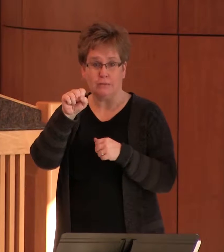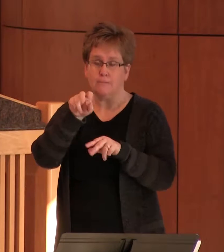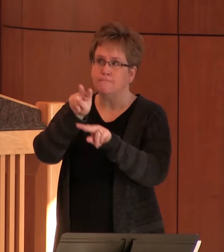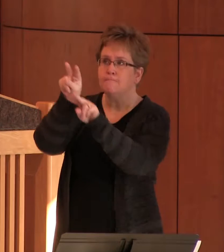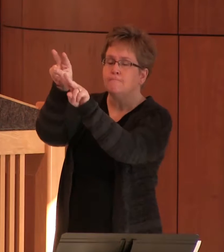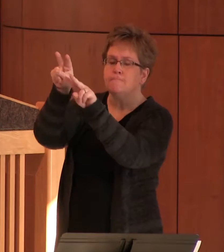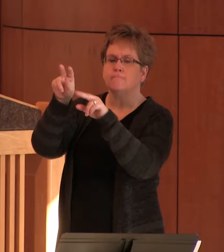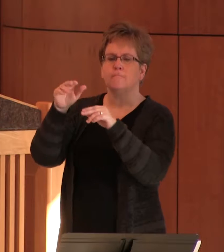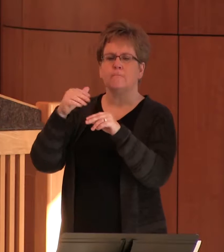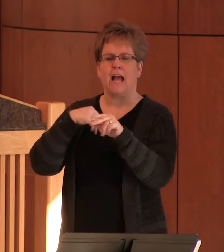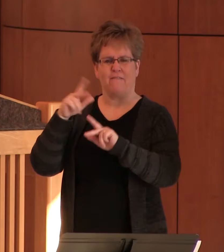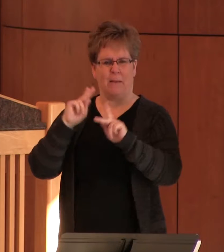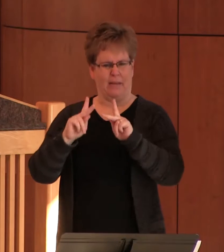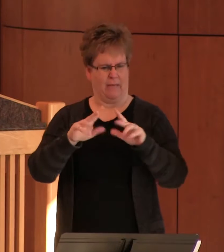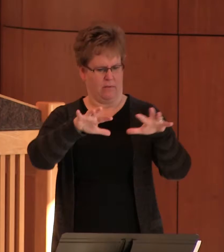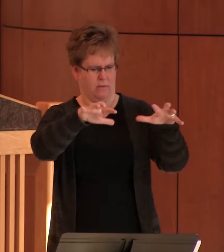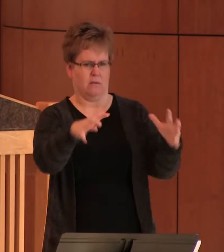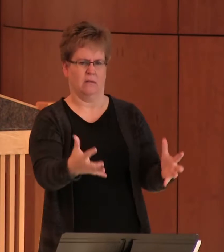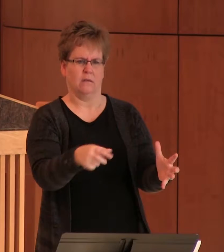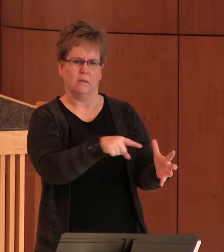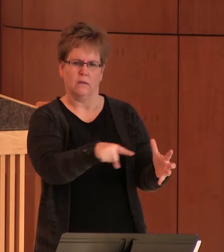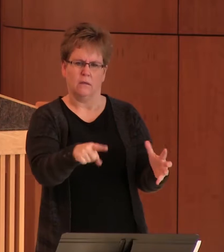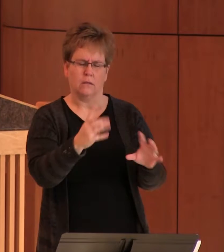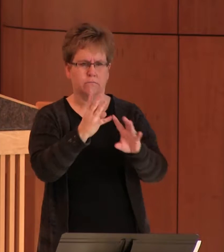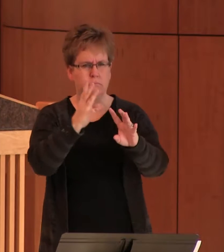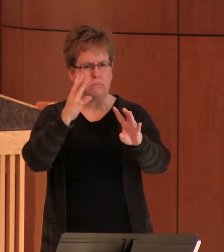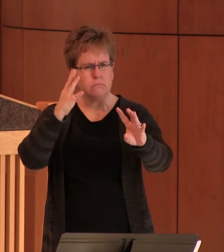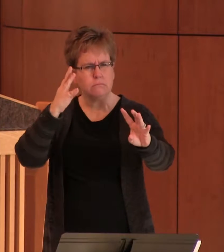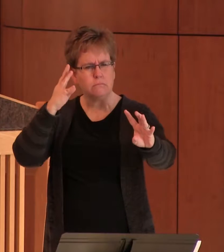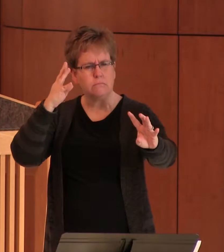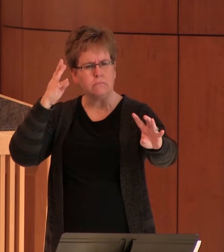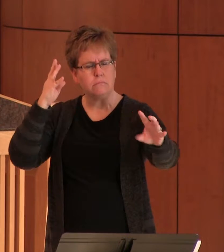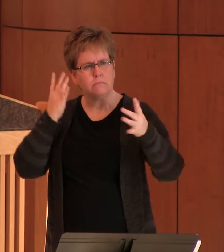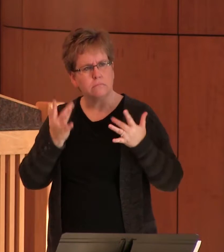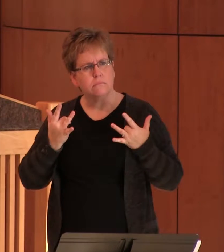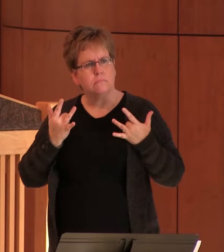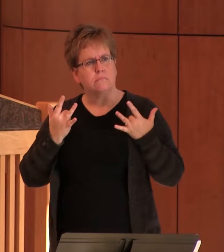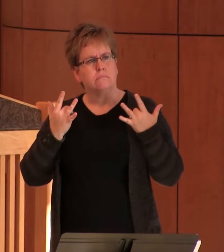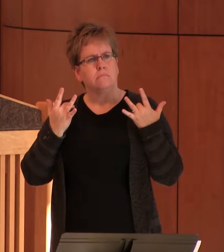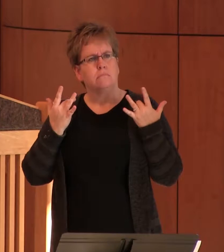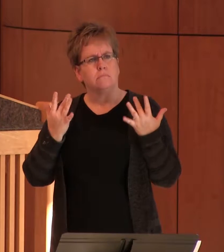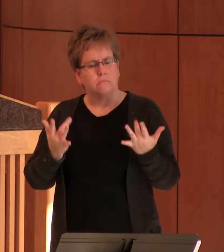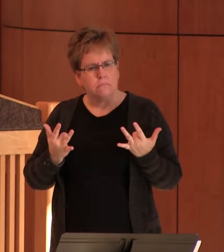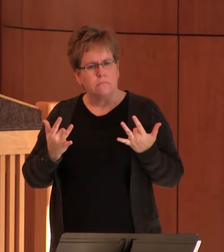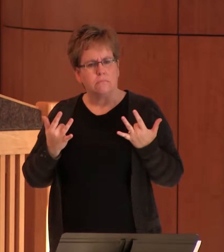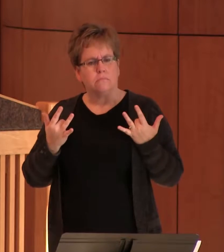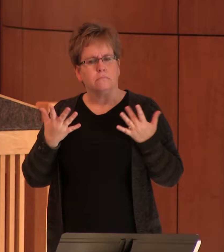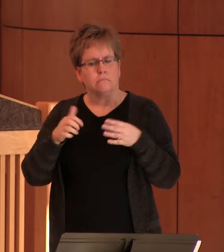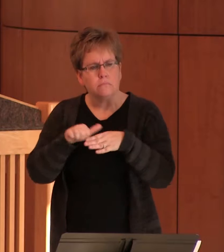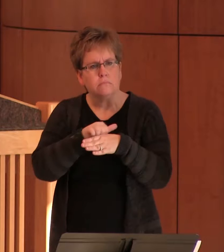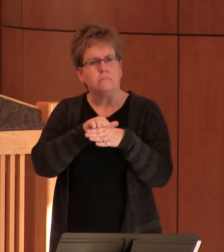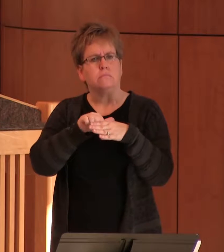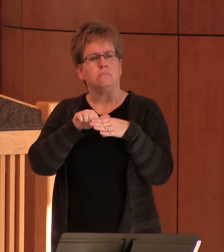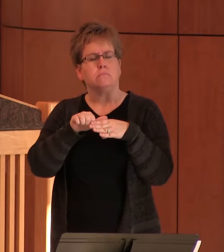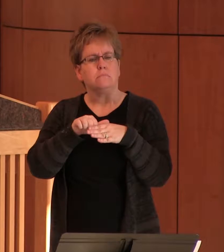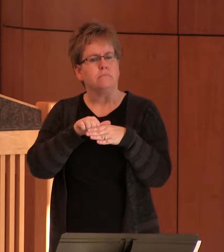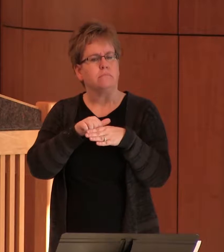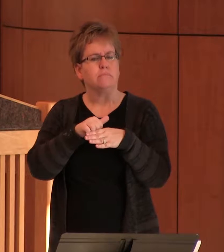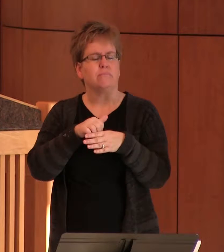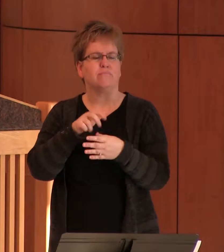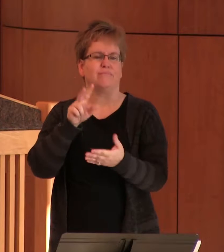there's all those people that started, that waited in line, that went through their auditions, and are lost along the